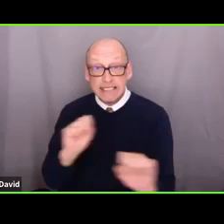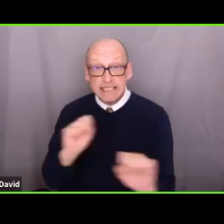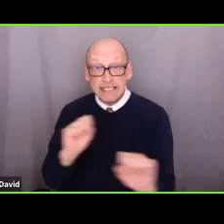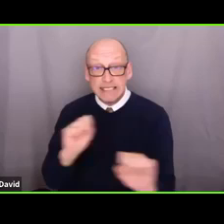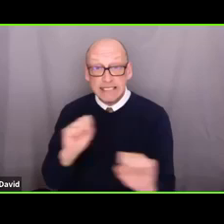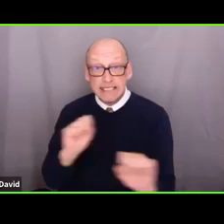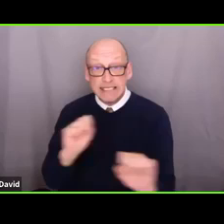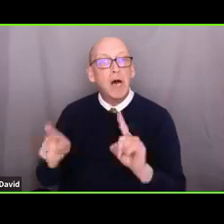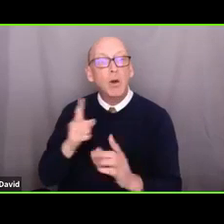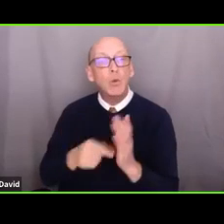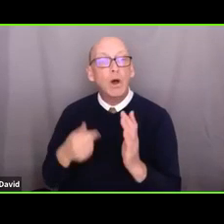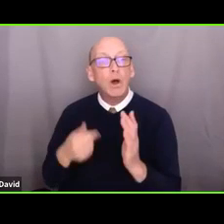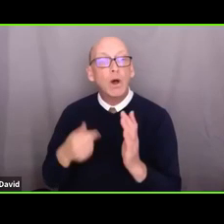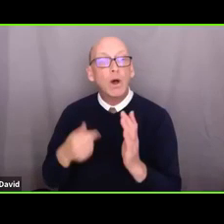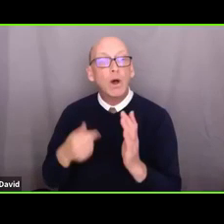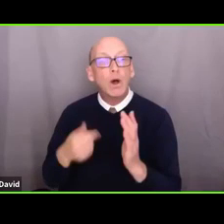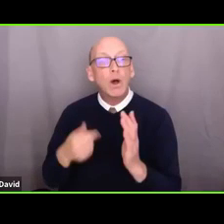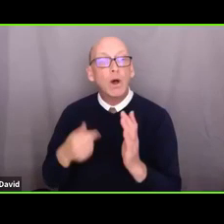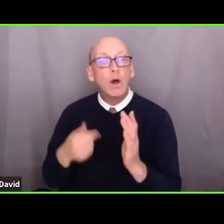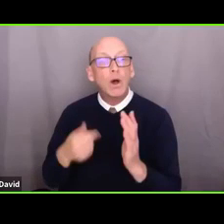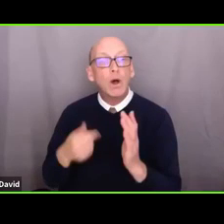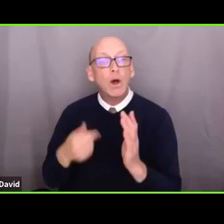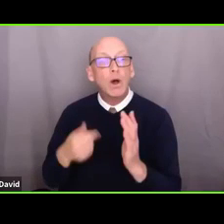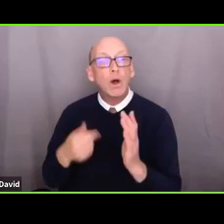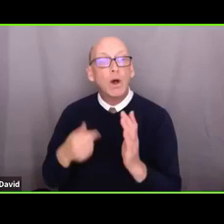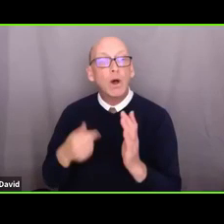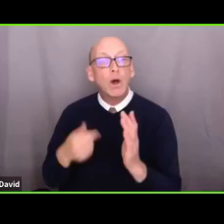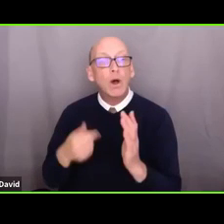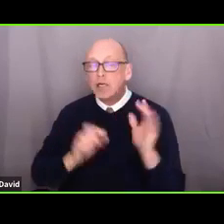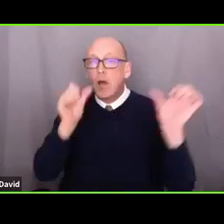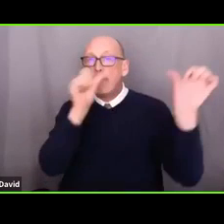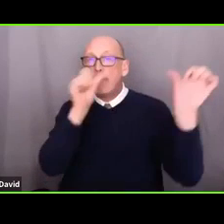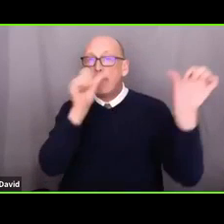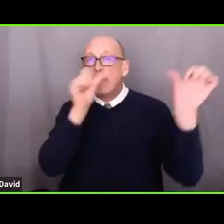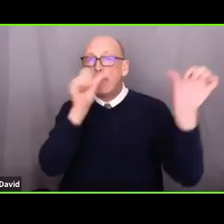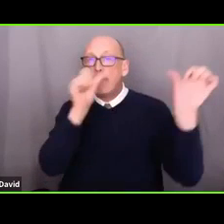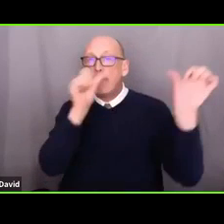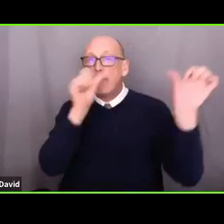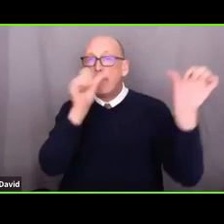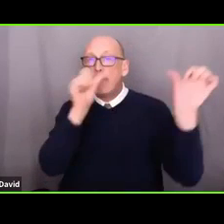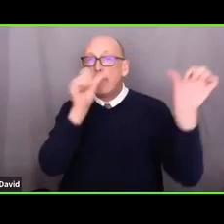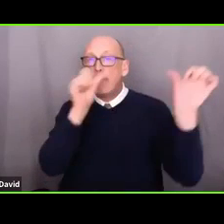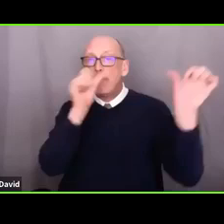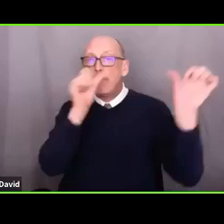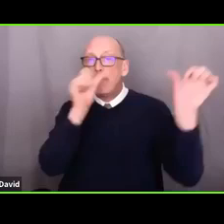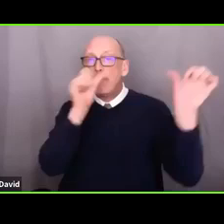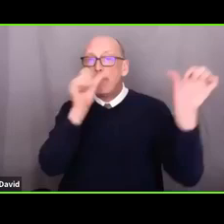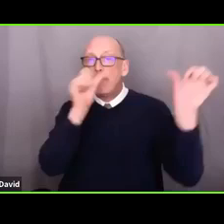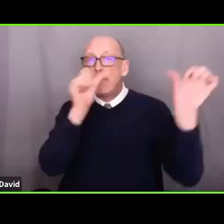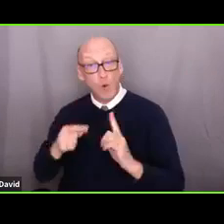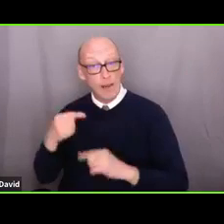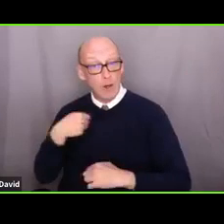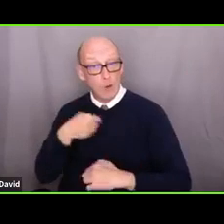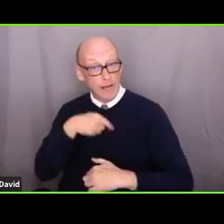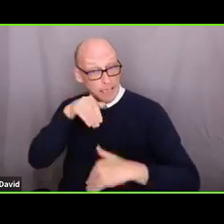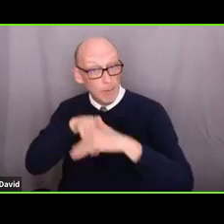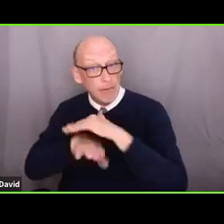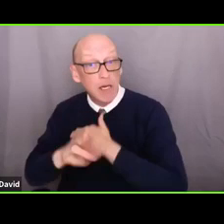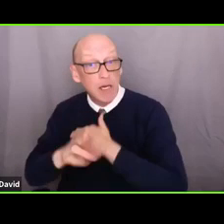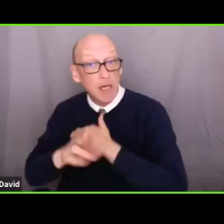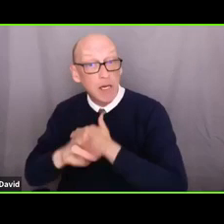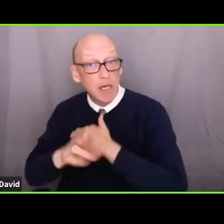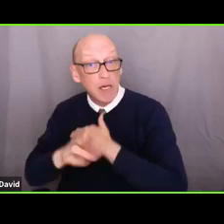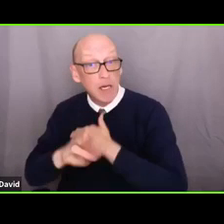asking to do is just draw that up, post it for both customers and staff. And then when we come in, we can see it on the wall and say, okay, you